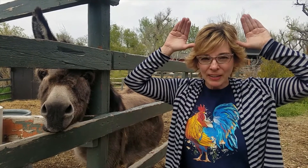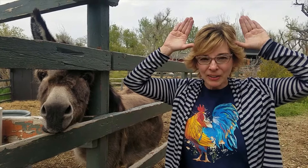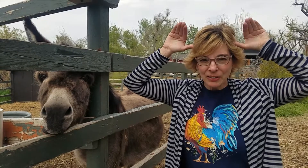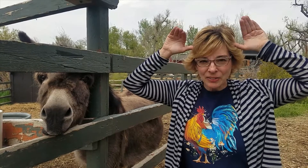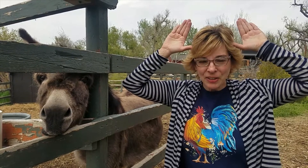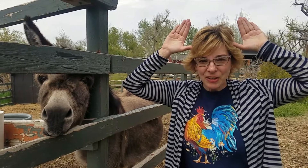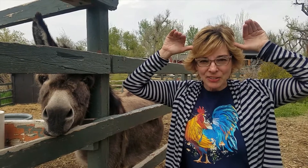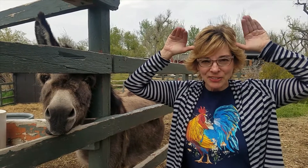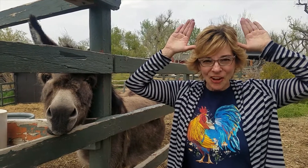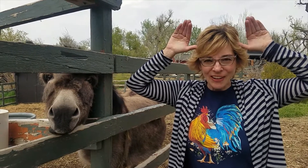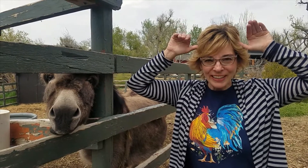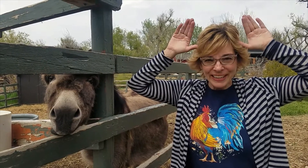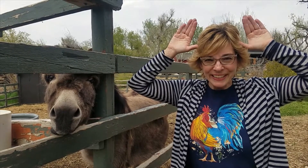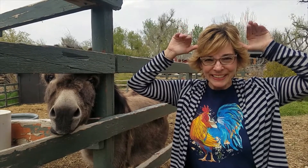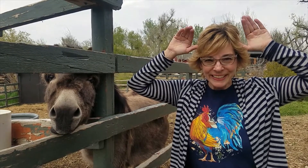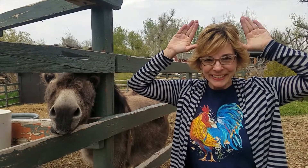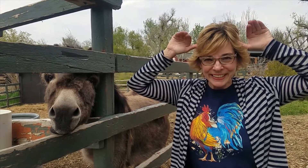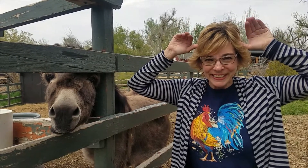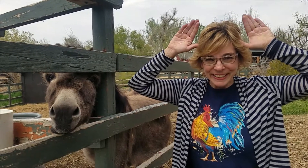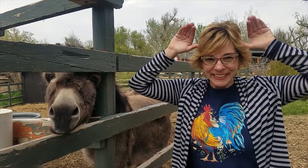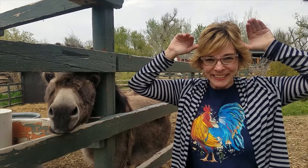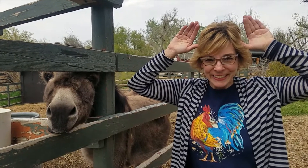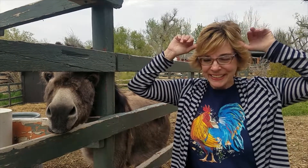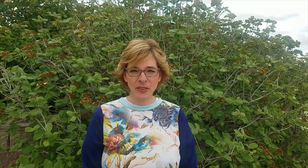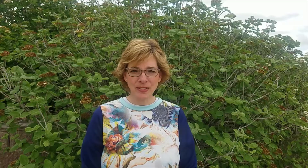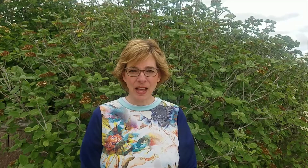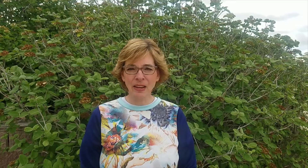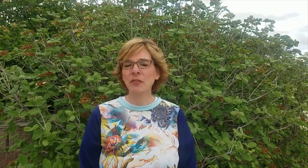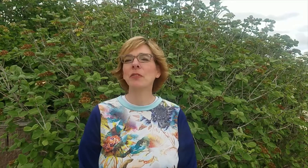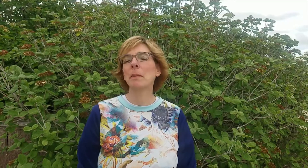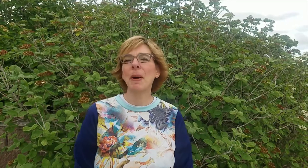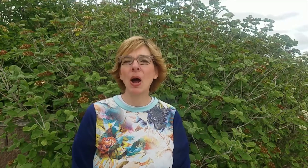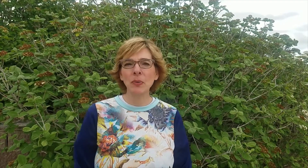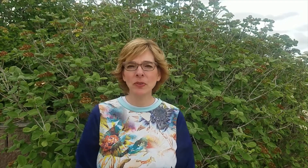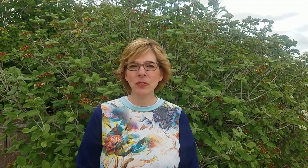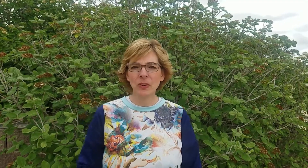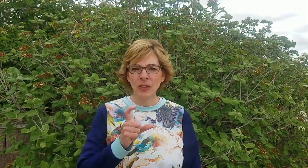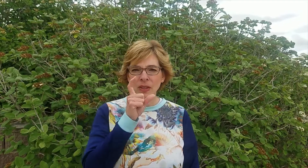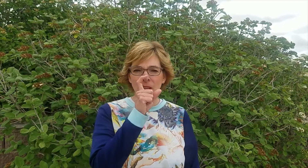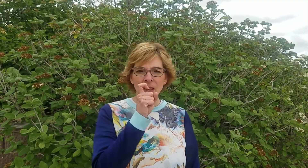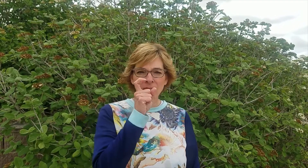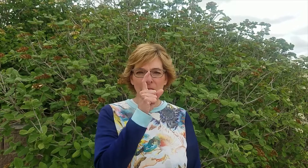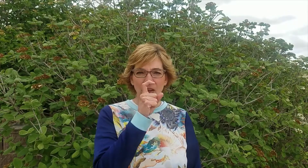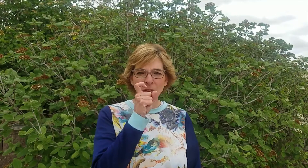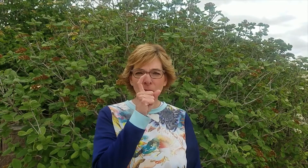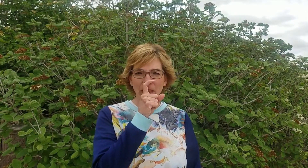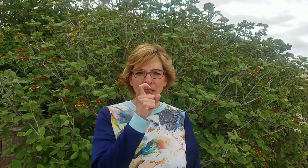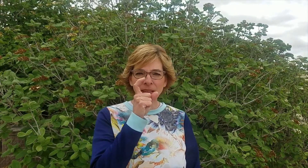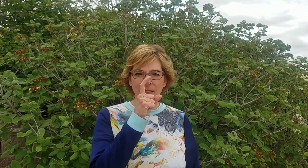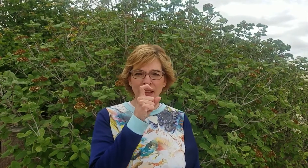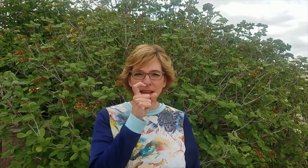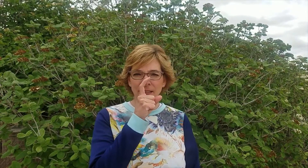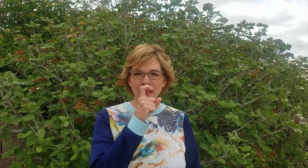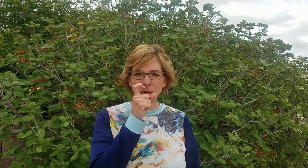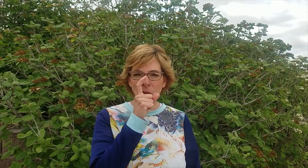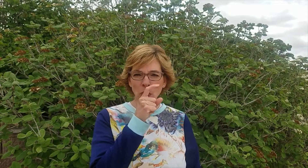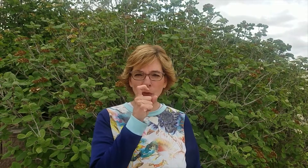ears, donkey. Sign for mouse. Like this, like his little nose